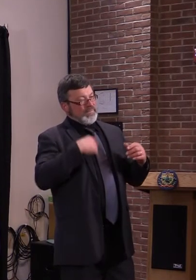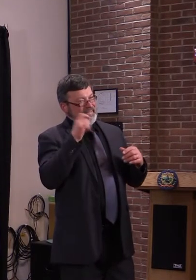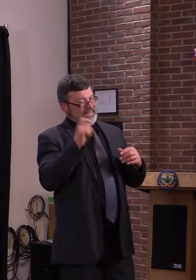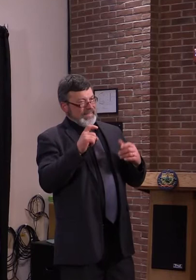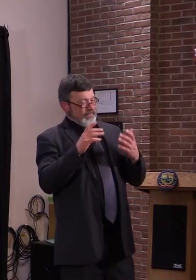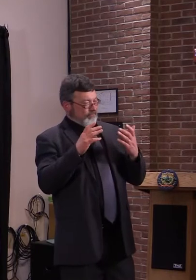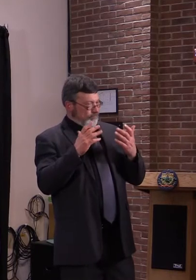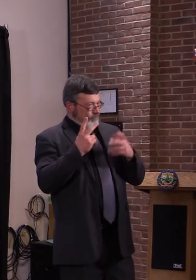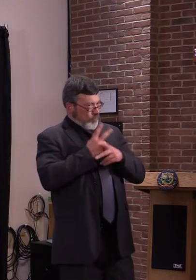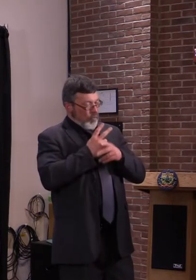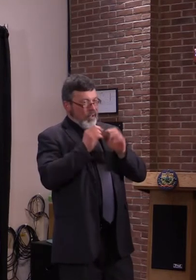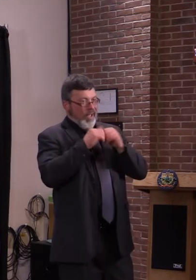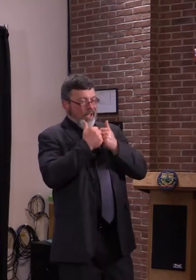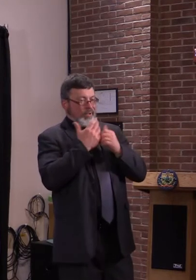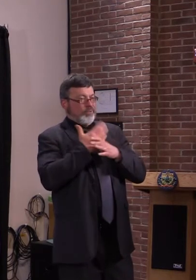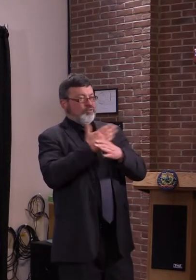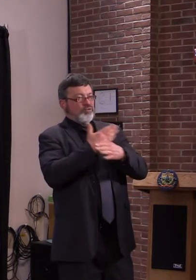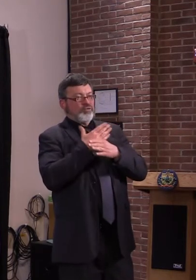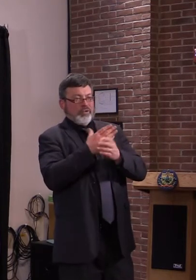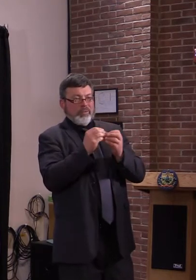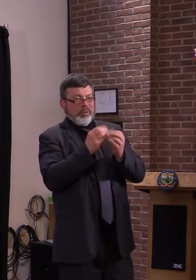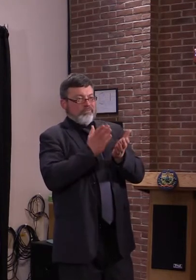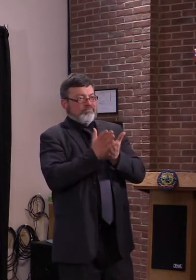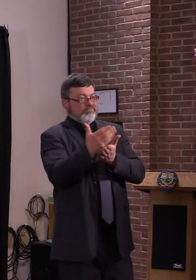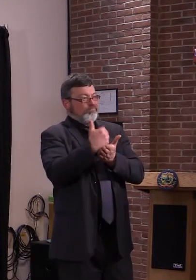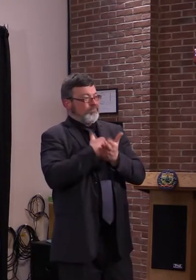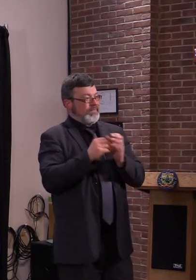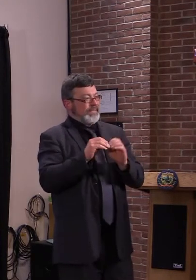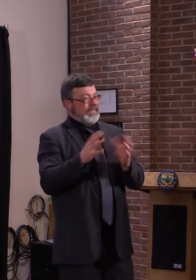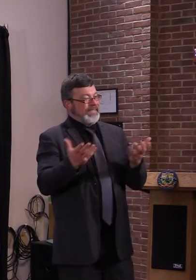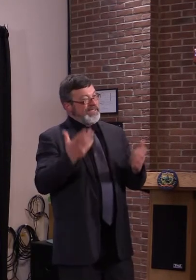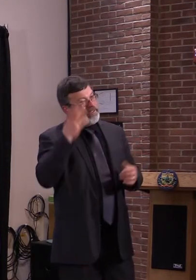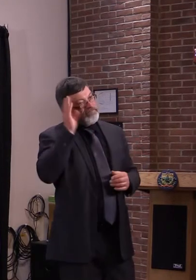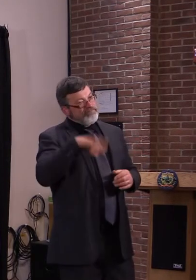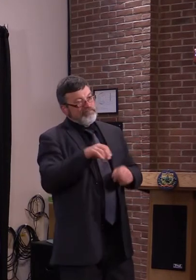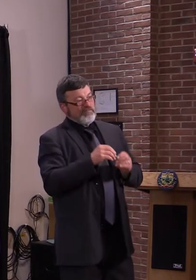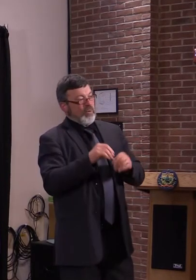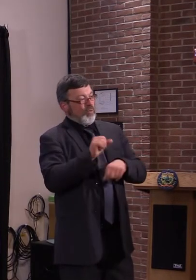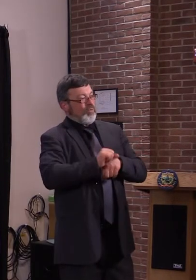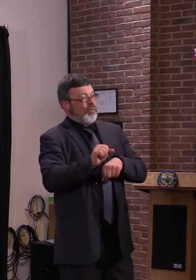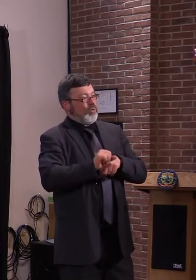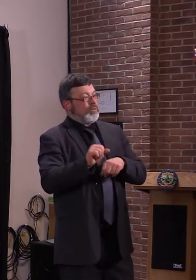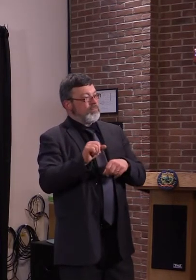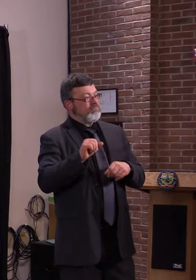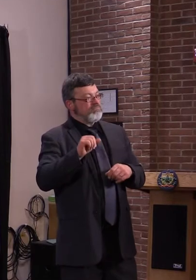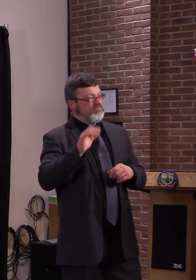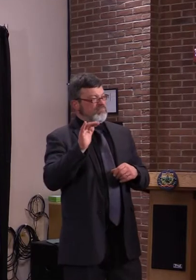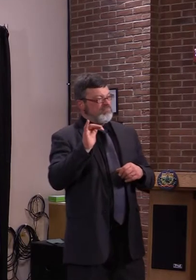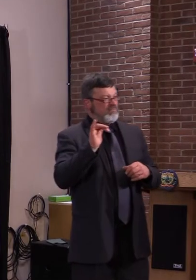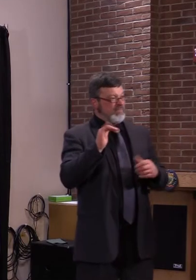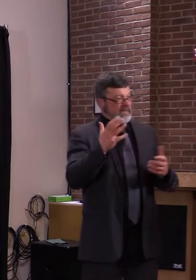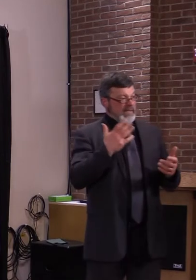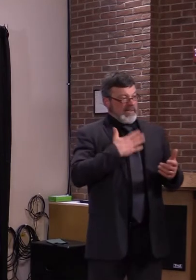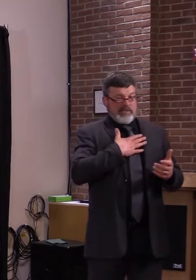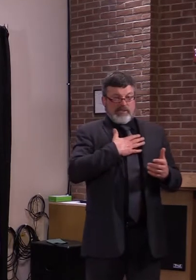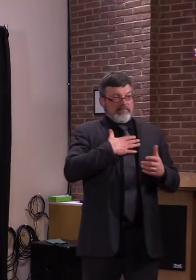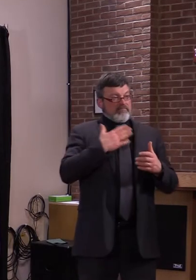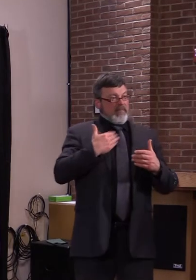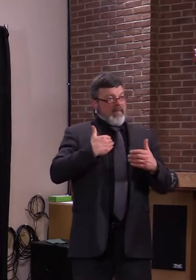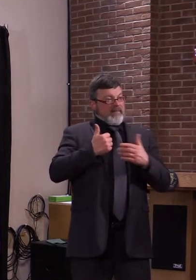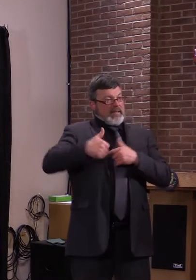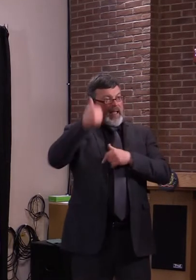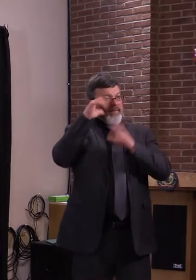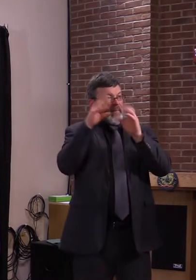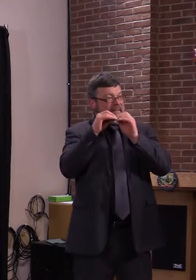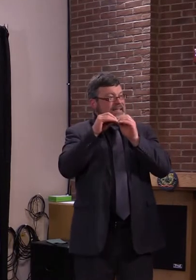of what they do. And as we have done in the executive branch, For instance,